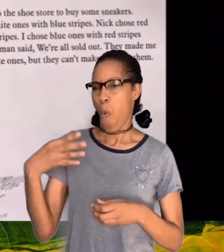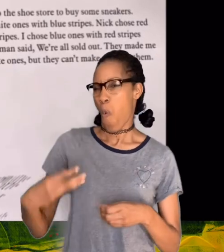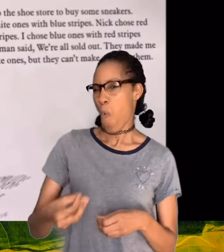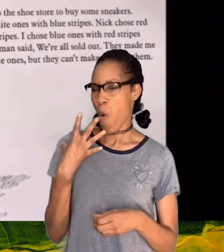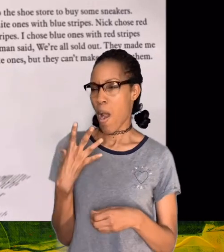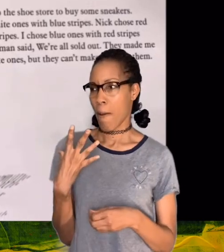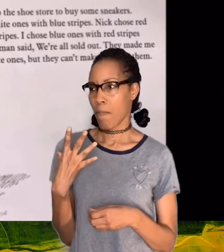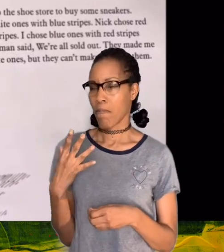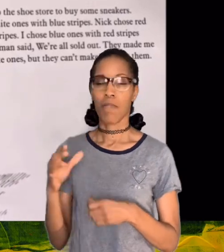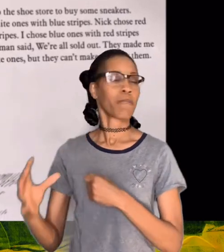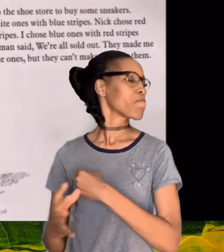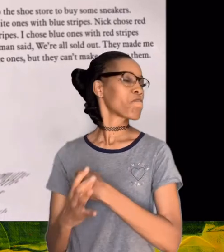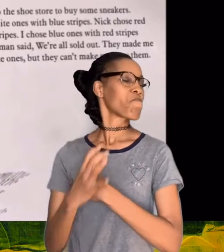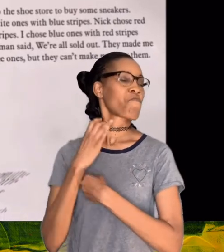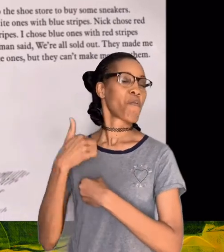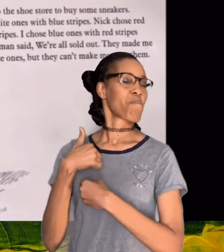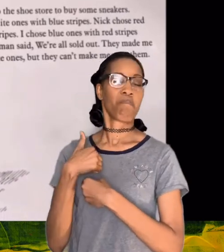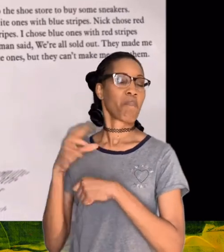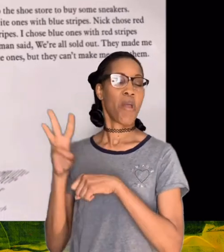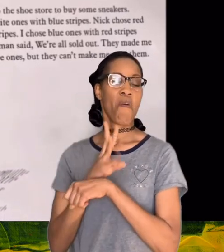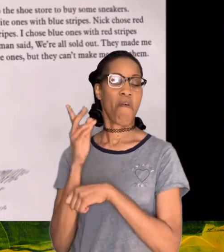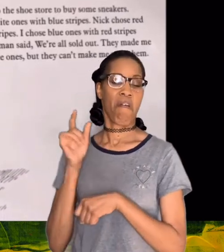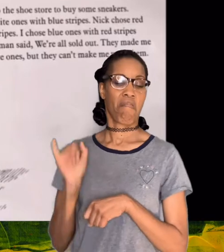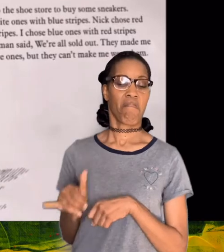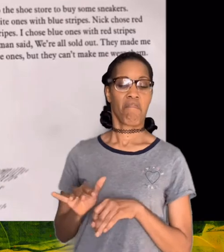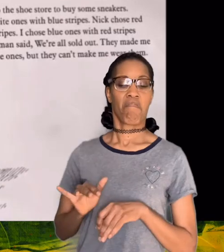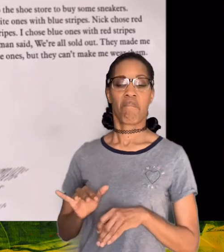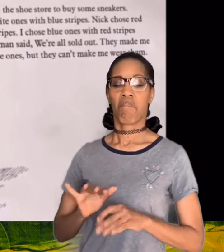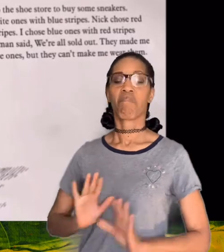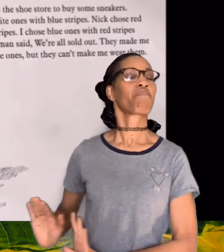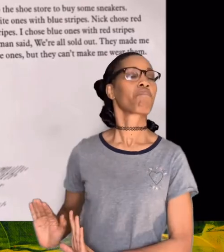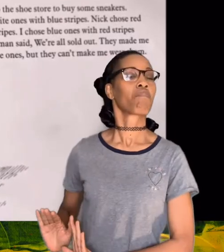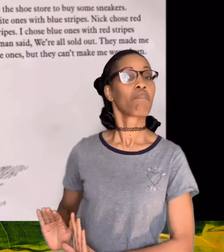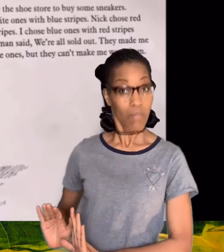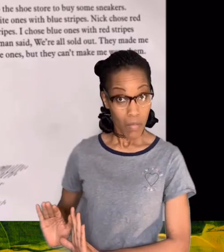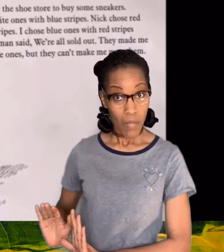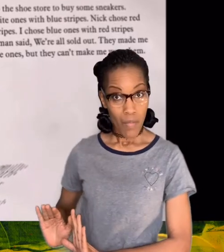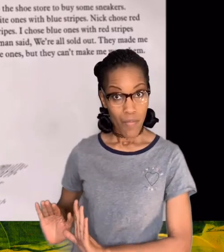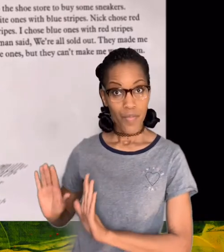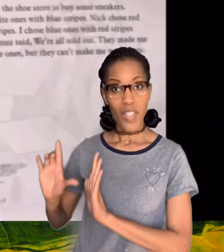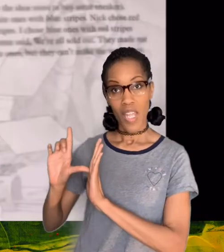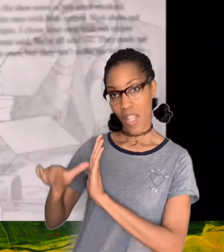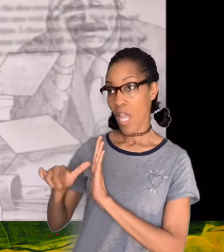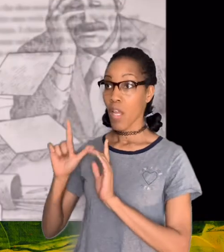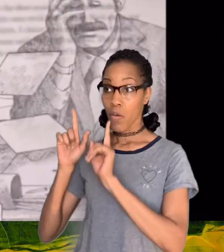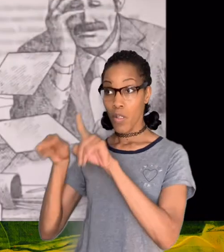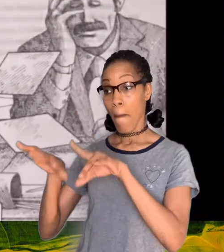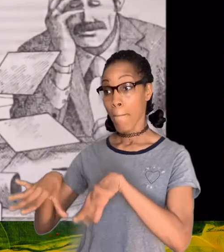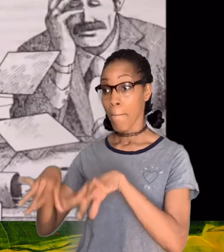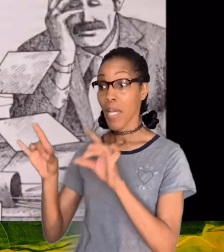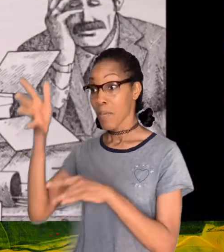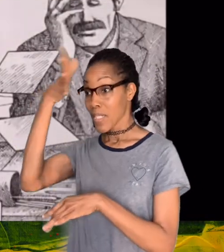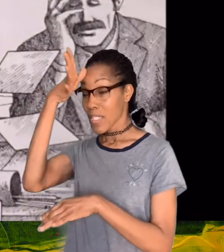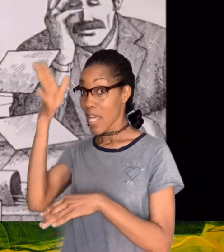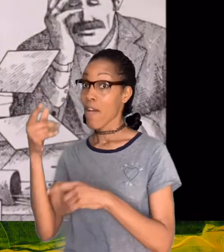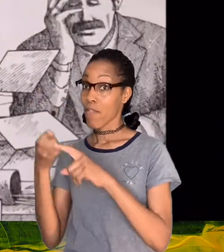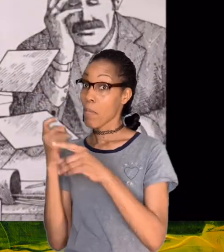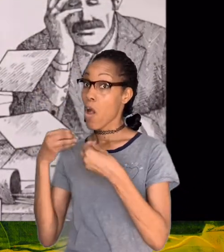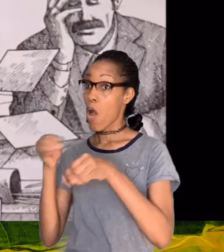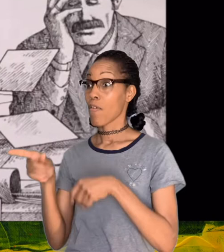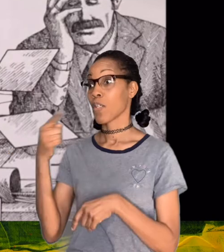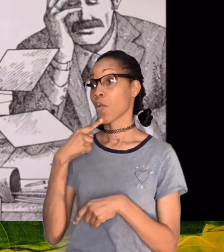chose red ones with white stripes. I chose blue ones with red stripes. But then the shoe man said,